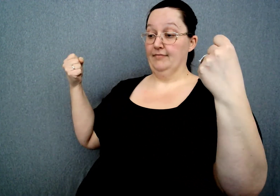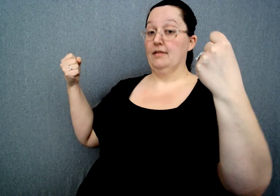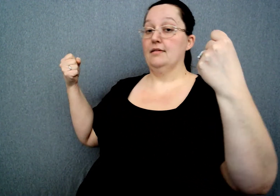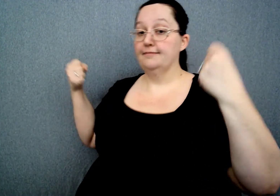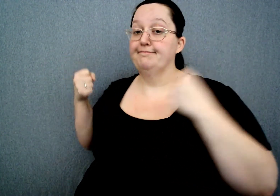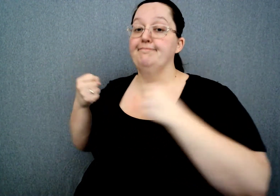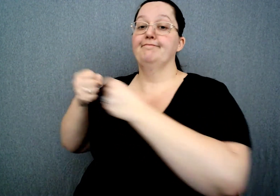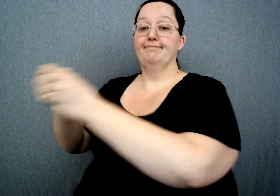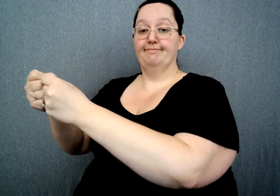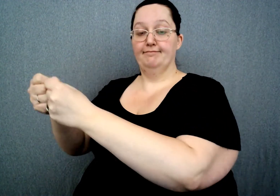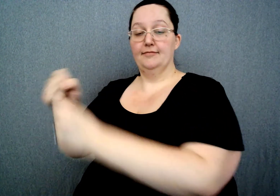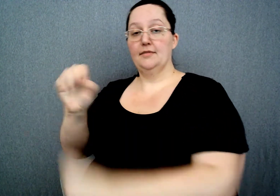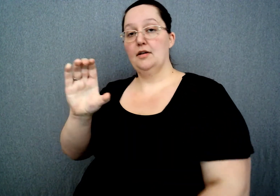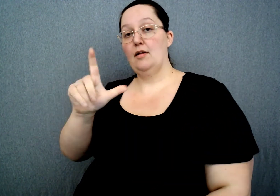and then close cabinet.